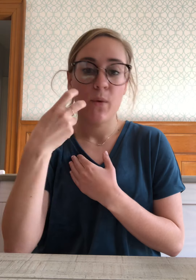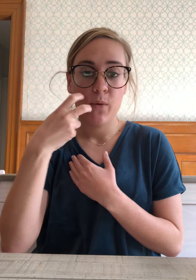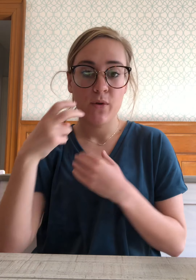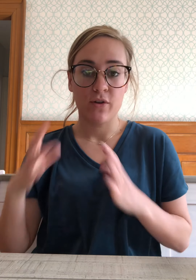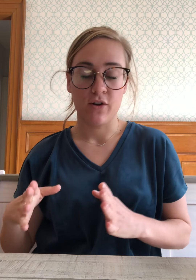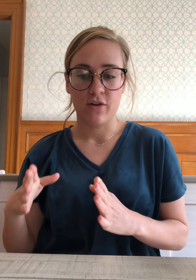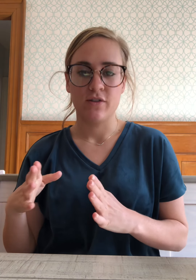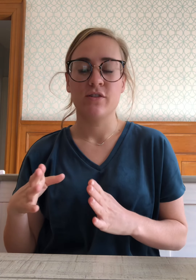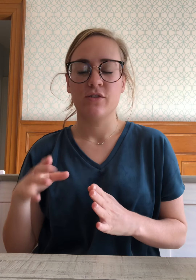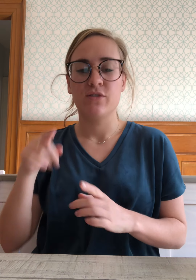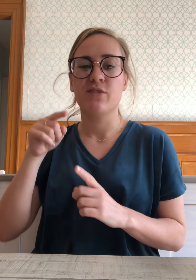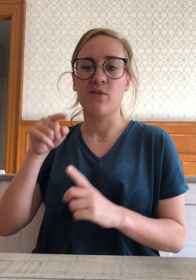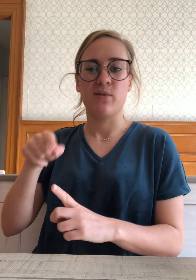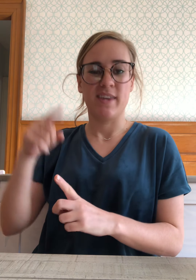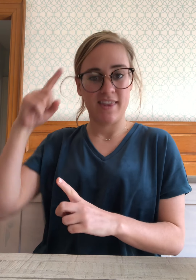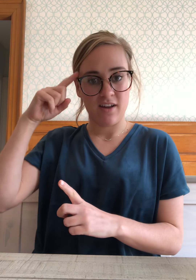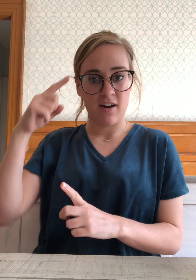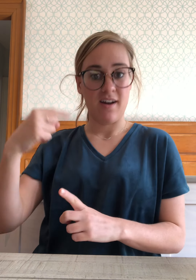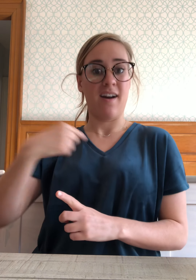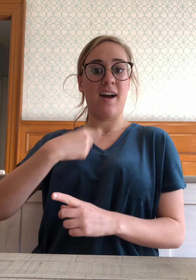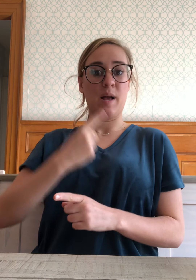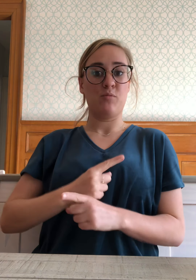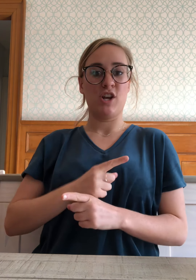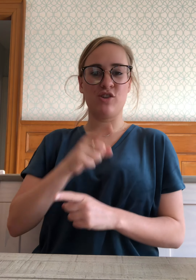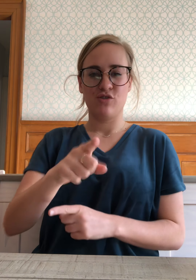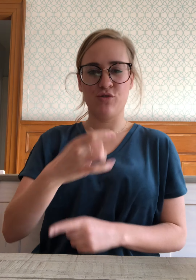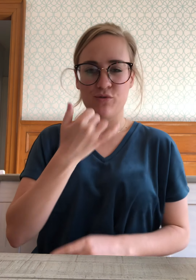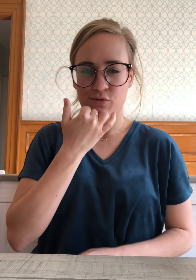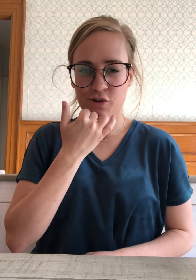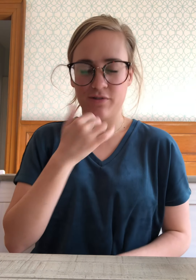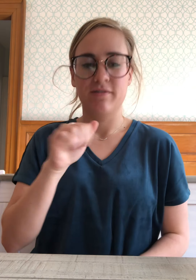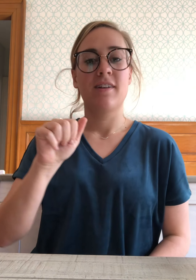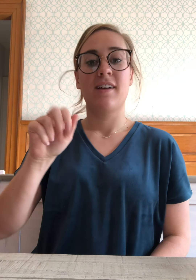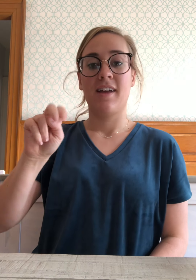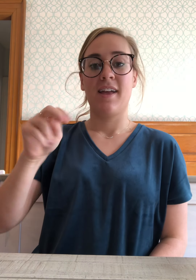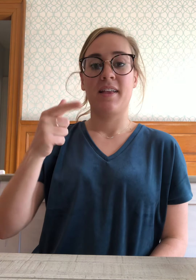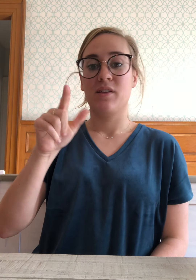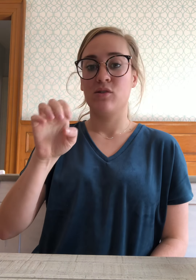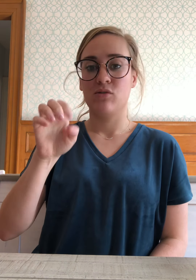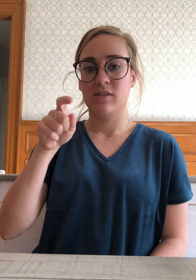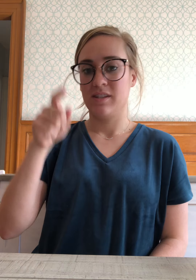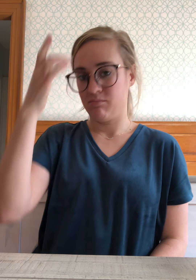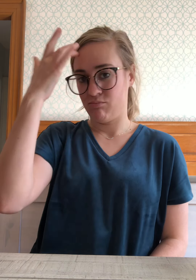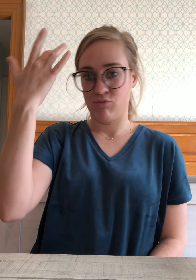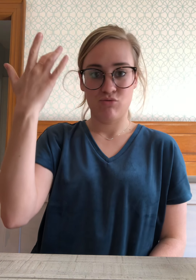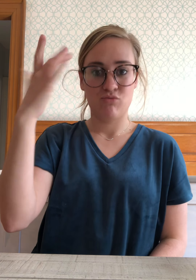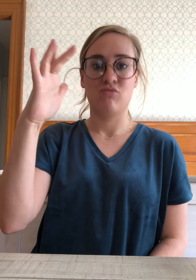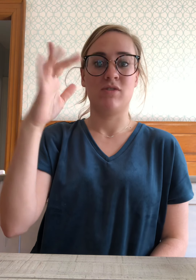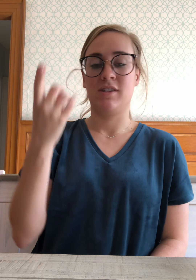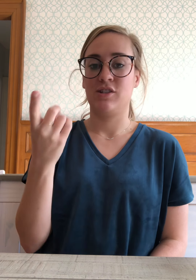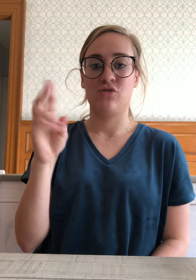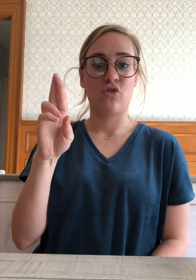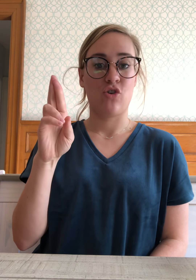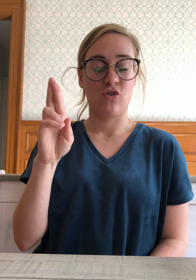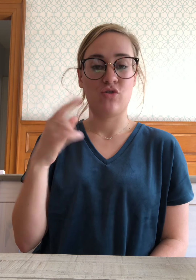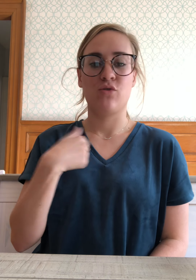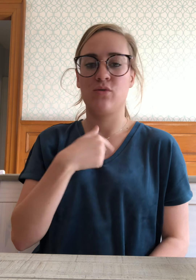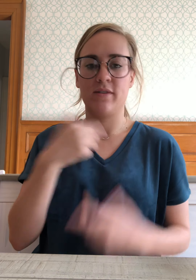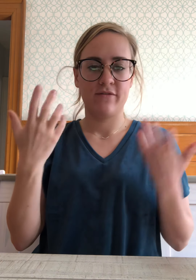wrong. Dr. Engel was a very brilliant clinician. We've already seen that he's responsible